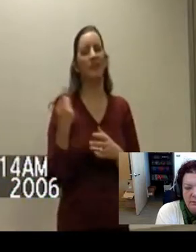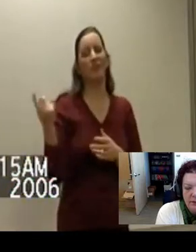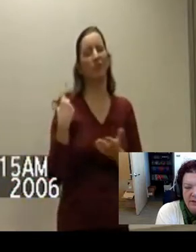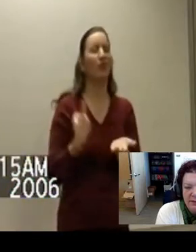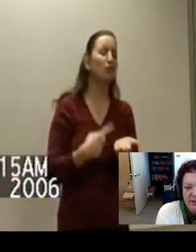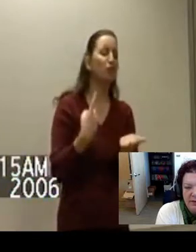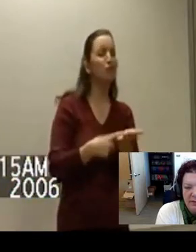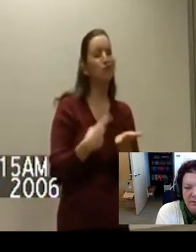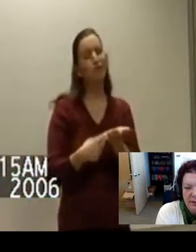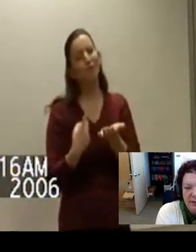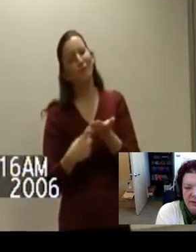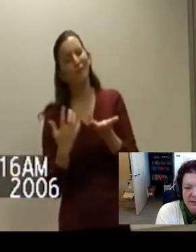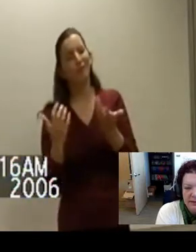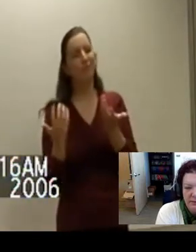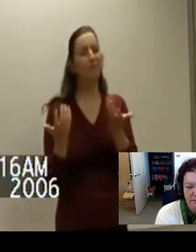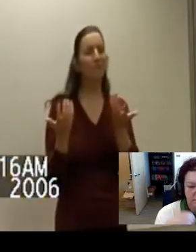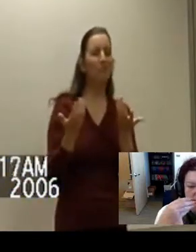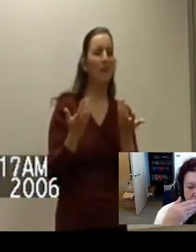My husband and I have been married about